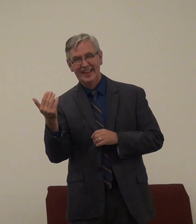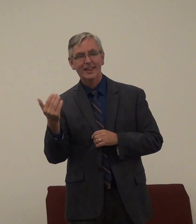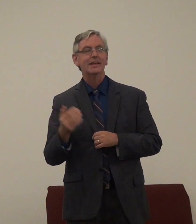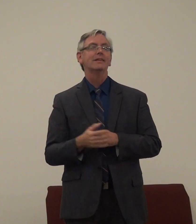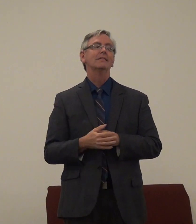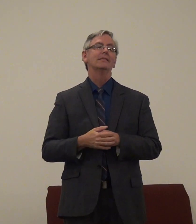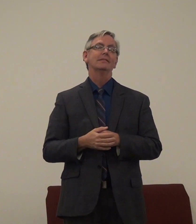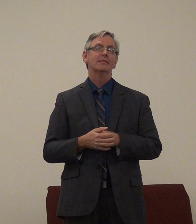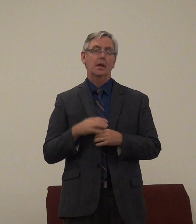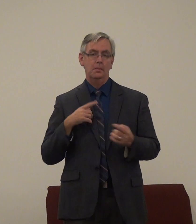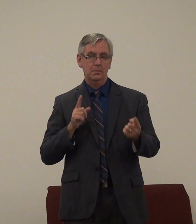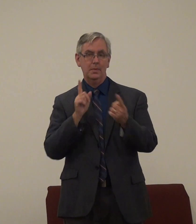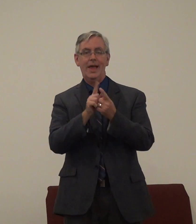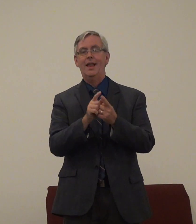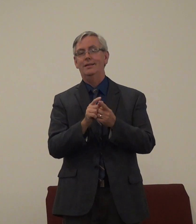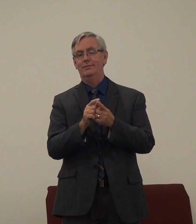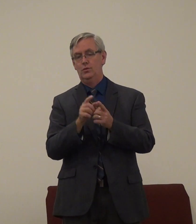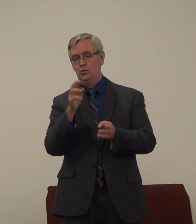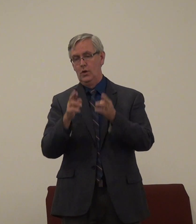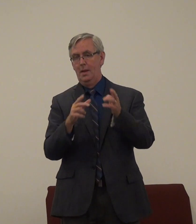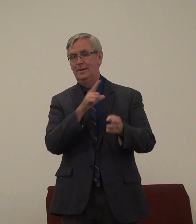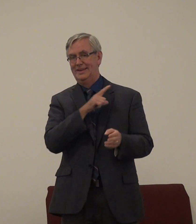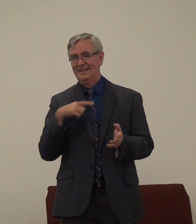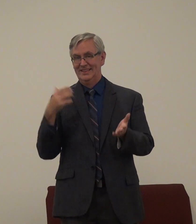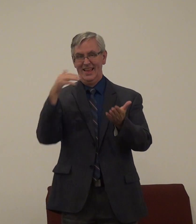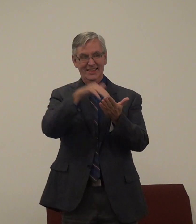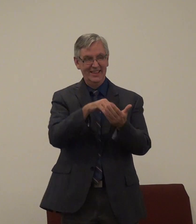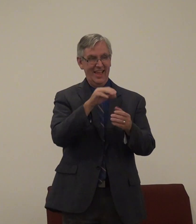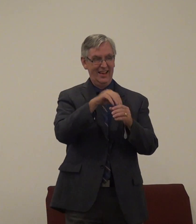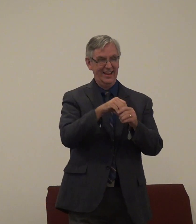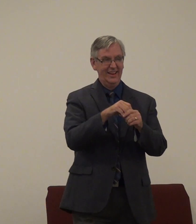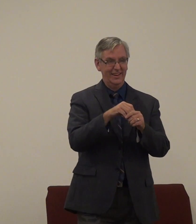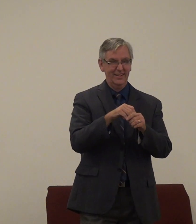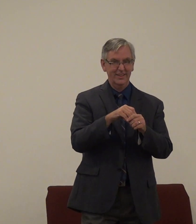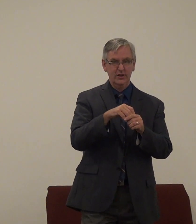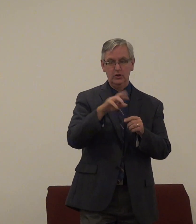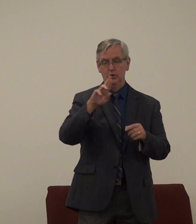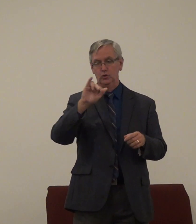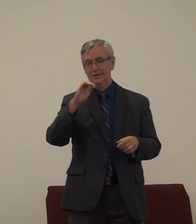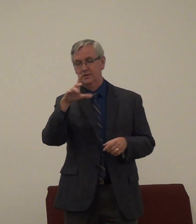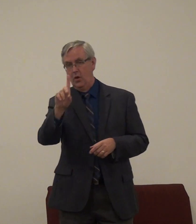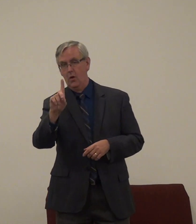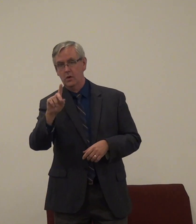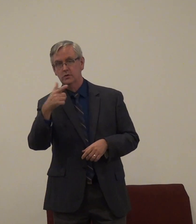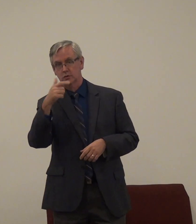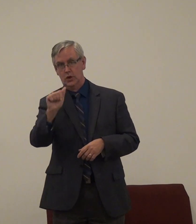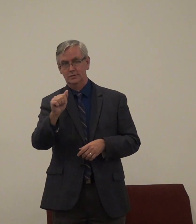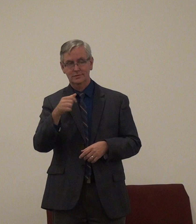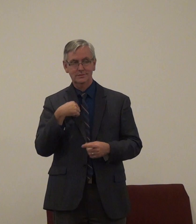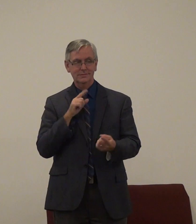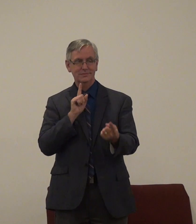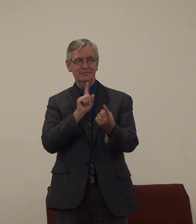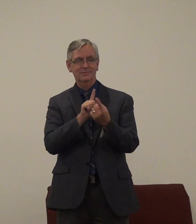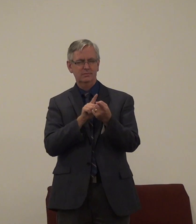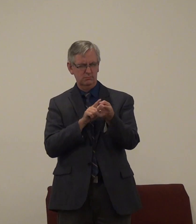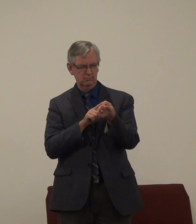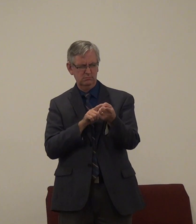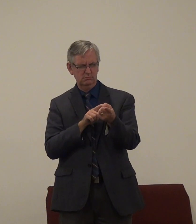In 2015, I met Robert and Lisa Gunter again in Ringgold, Georgia.